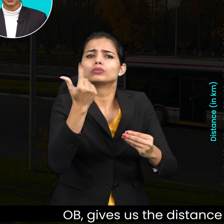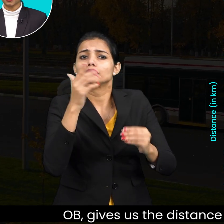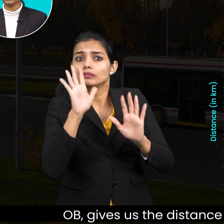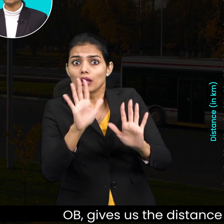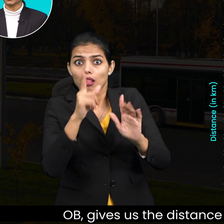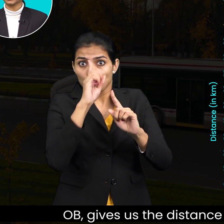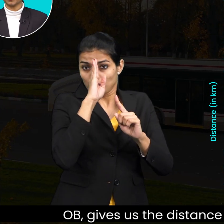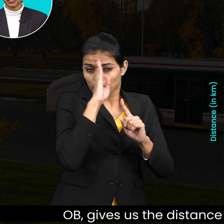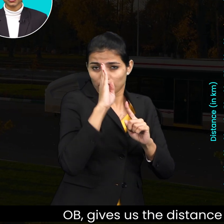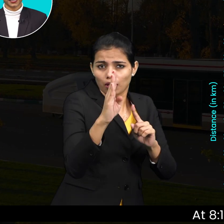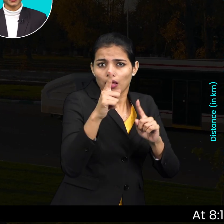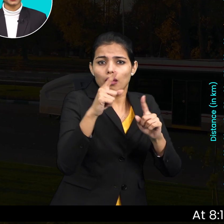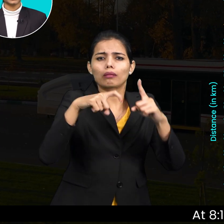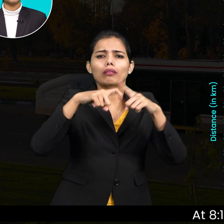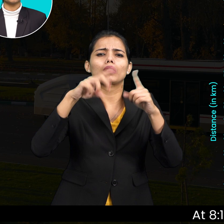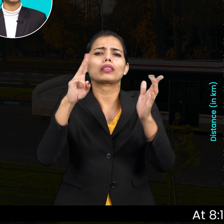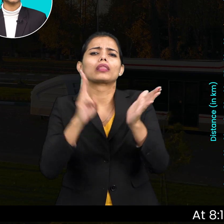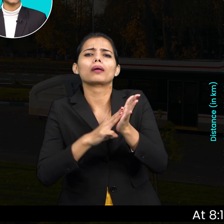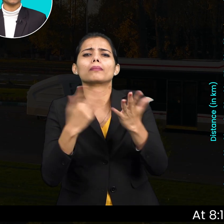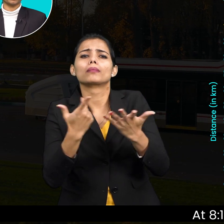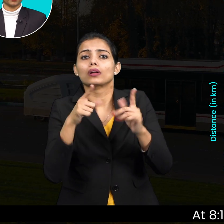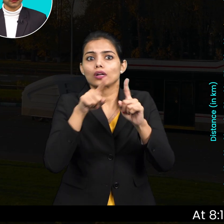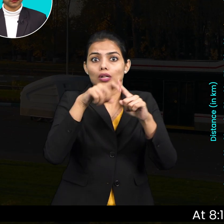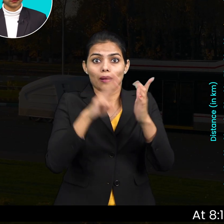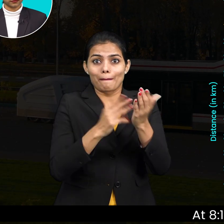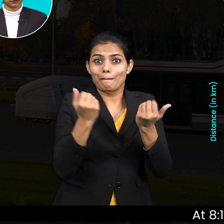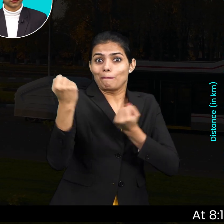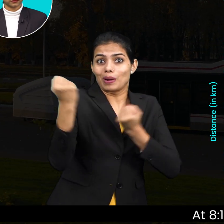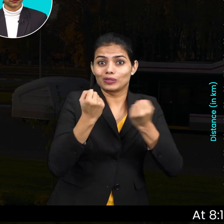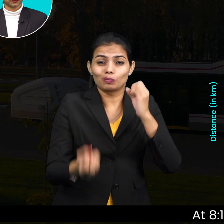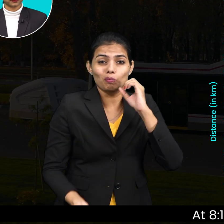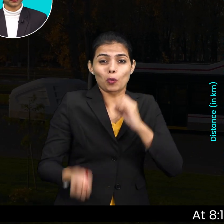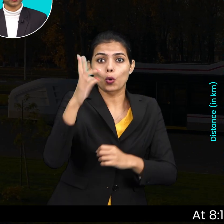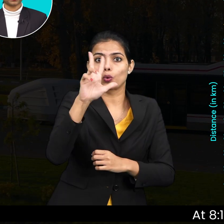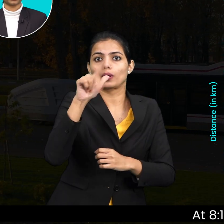kilometers covered by the bus at 8:15 am.